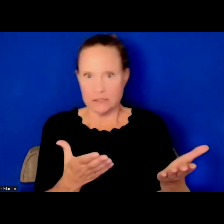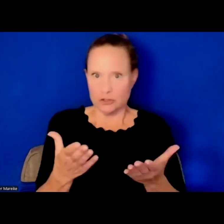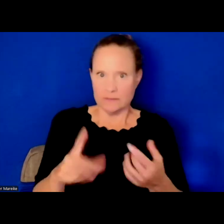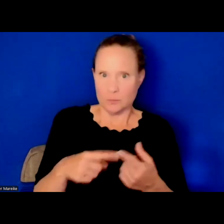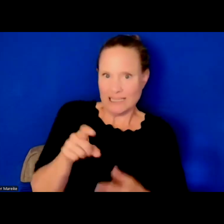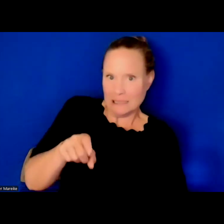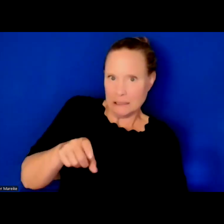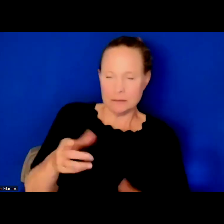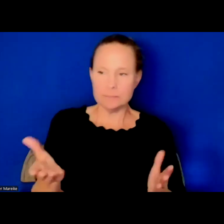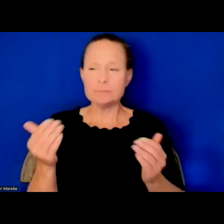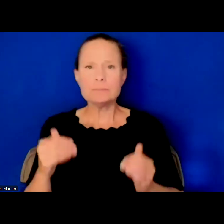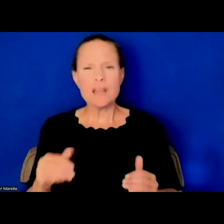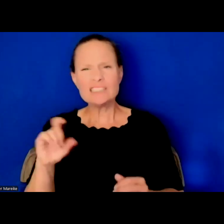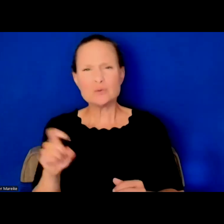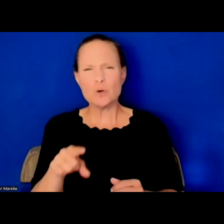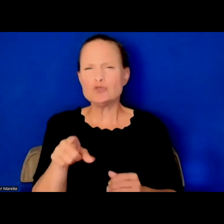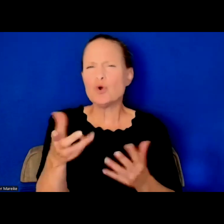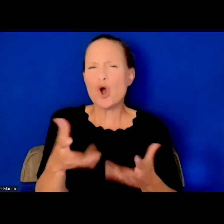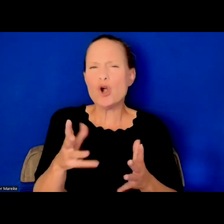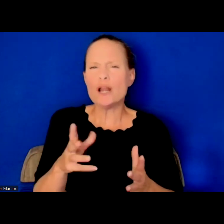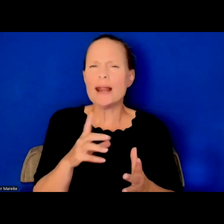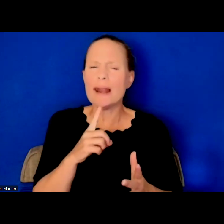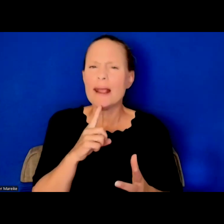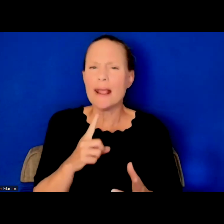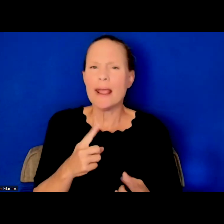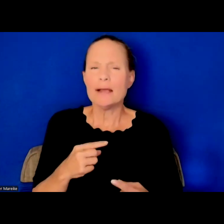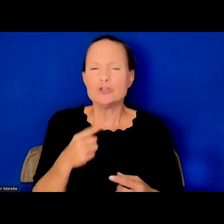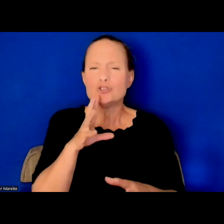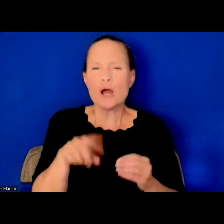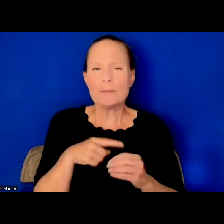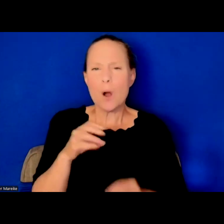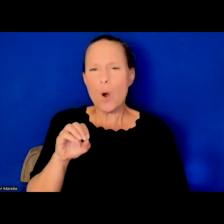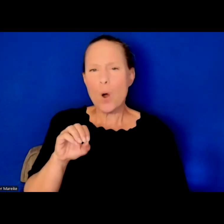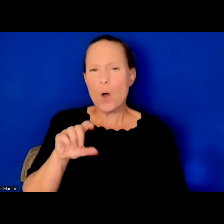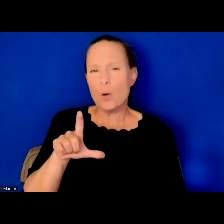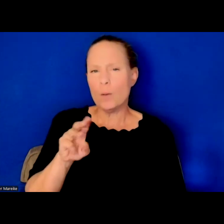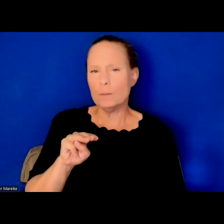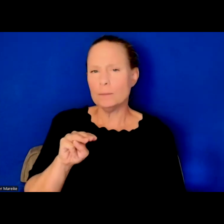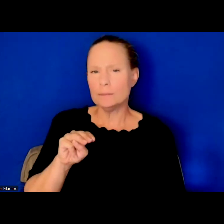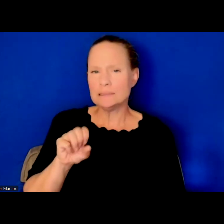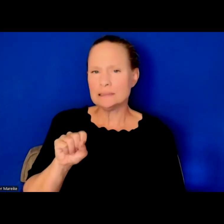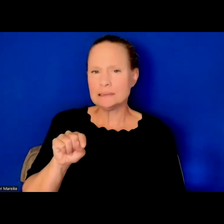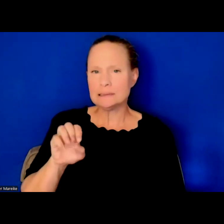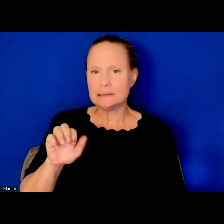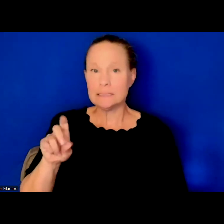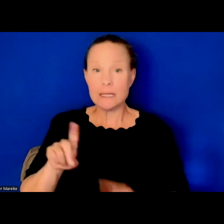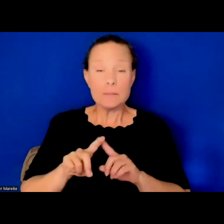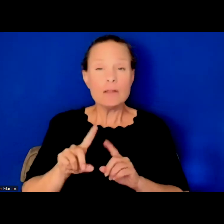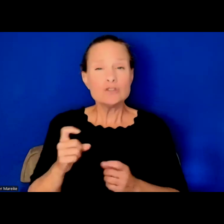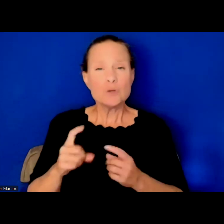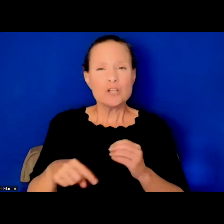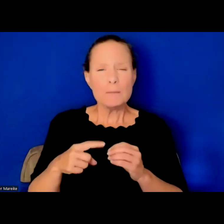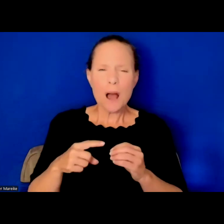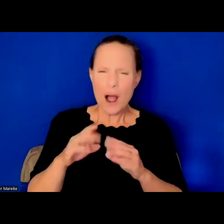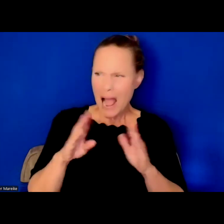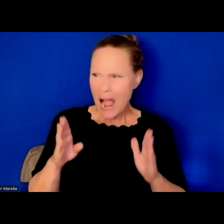The next question you answered just a little bit in talking about Olmstead, but there is some questions about the type of housing subsidy